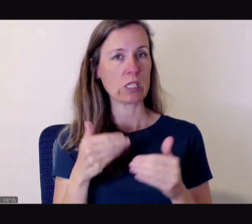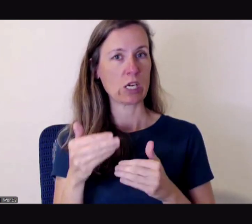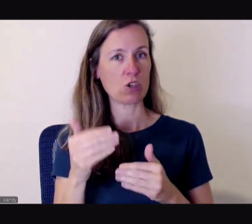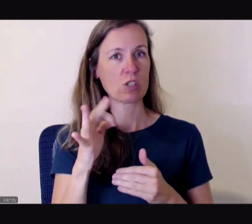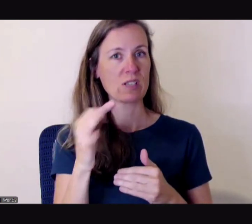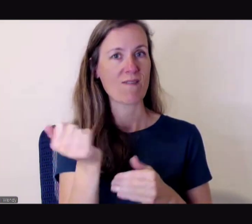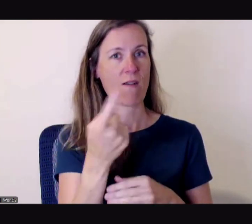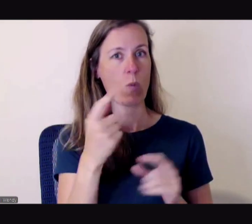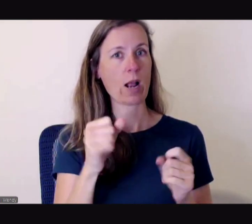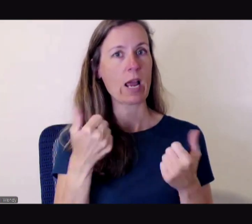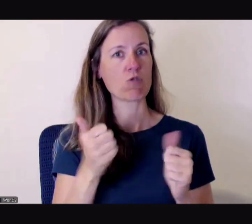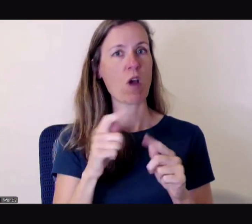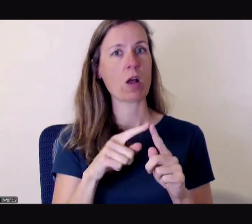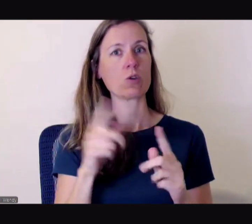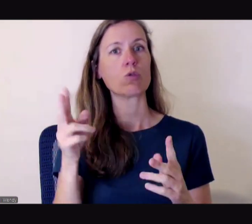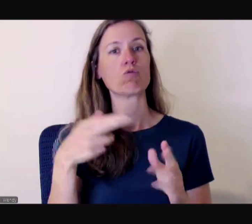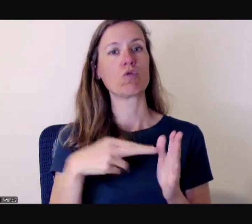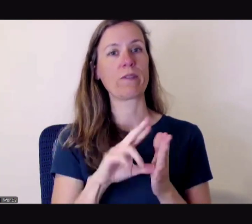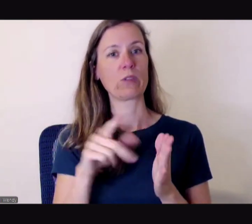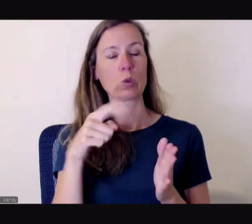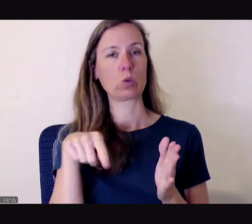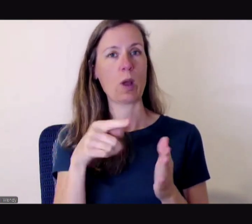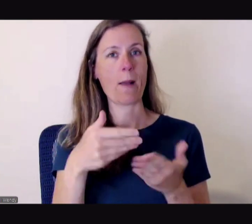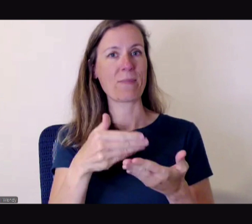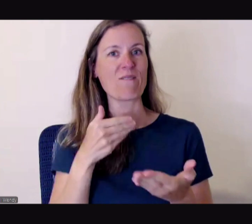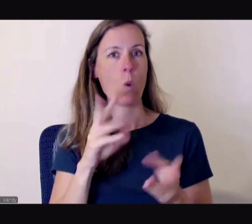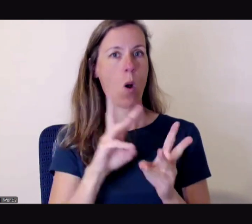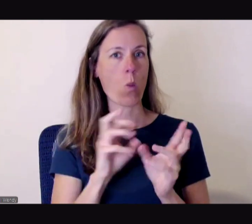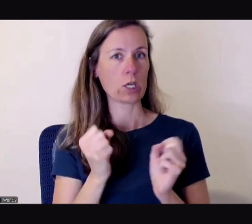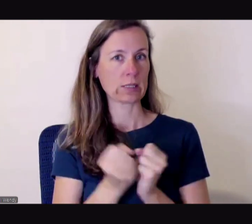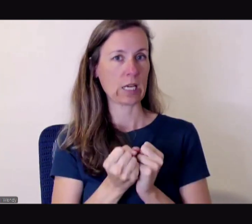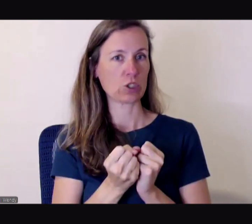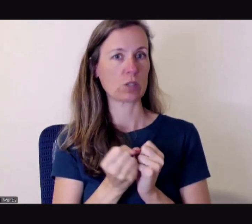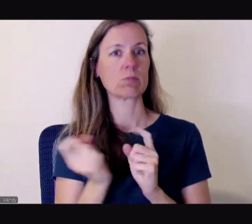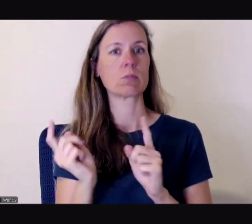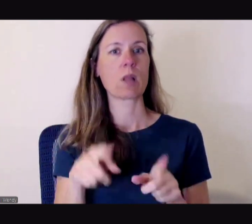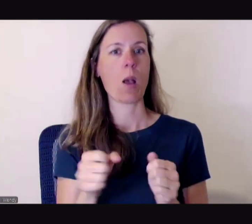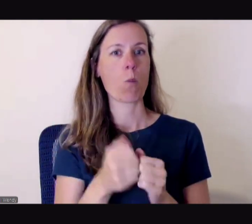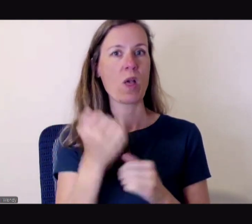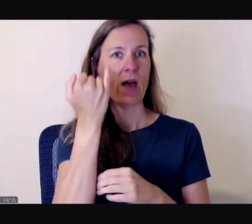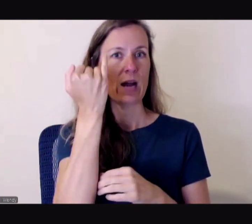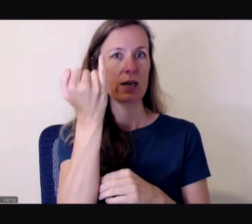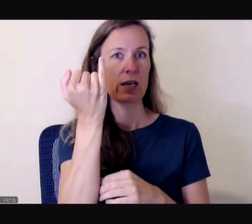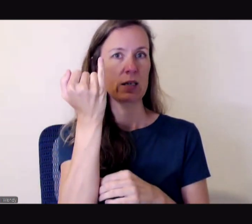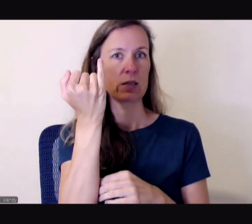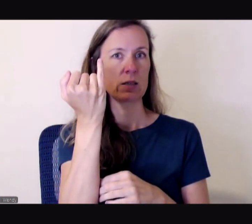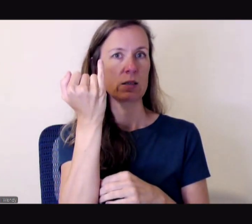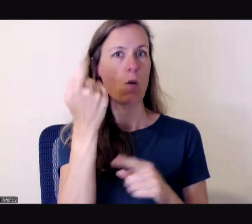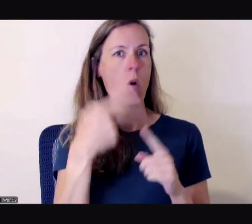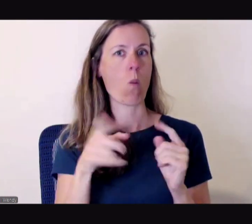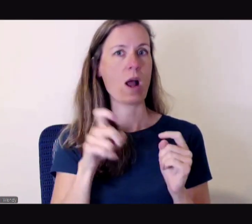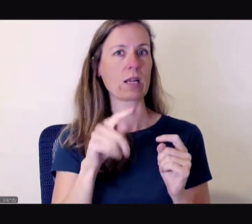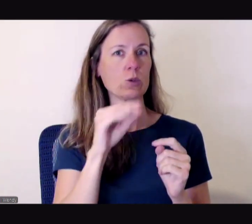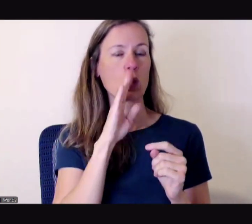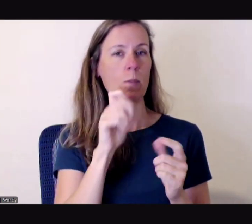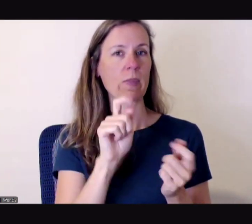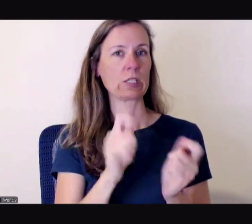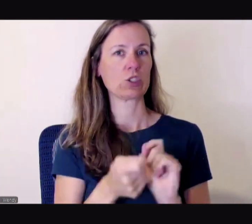take a look at them before the work session and come with ideas for what needs to be changed